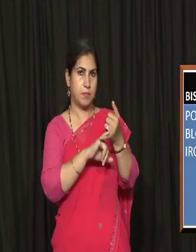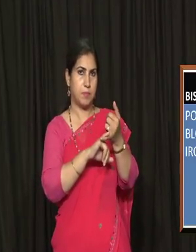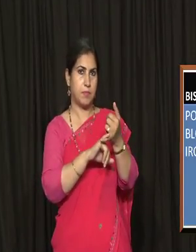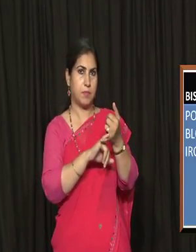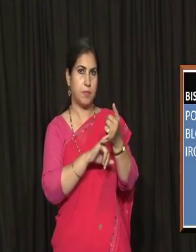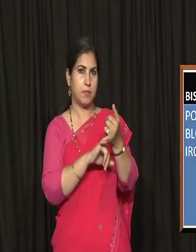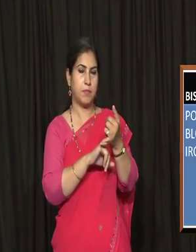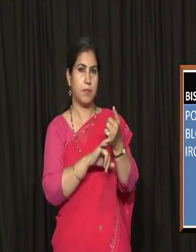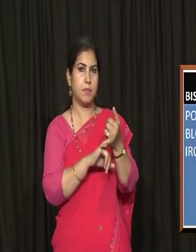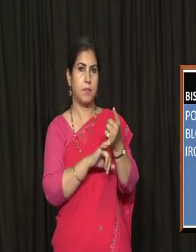Schleswig.